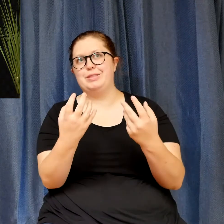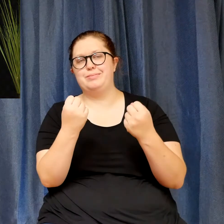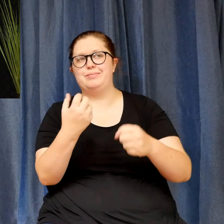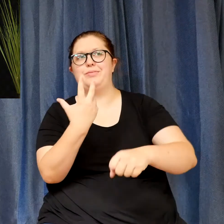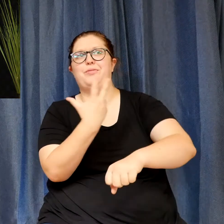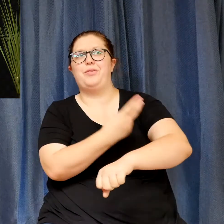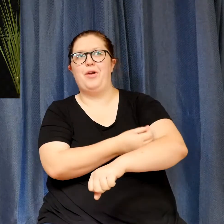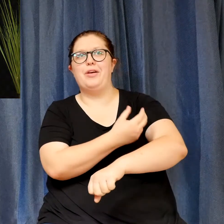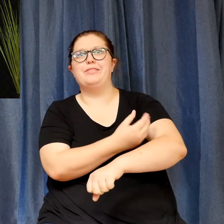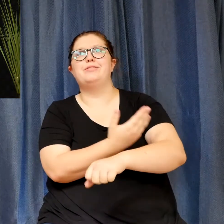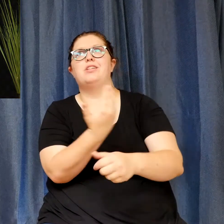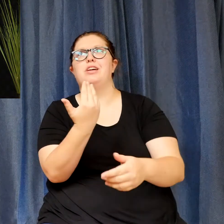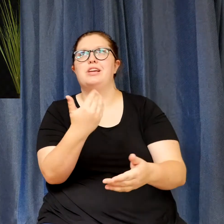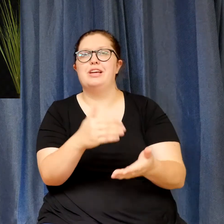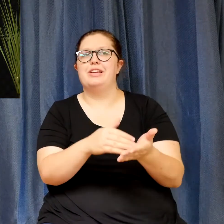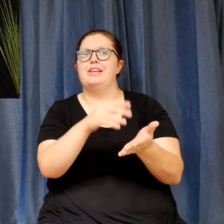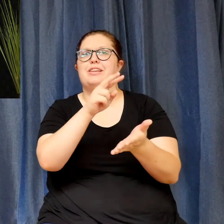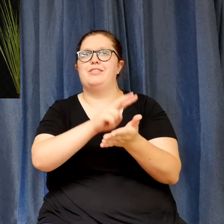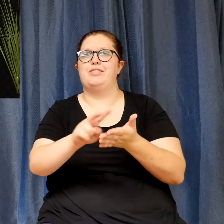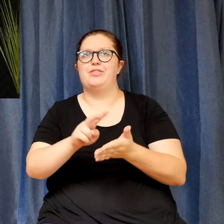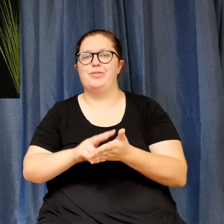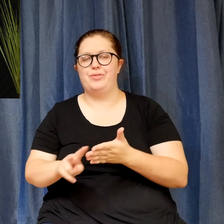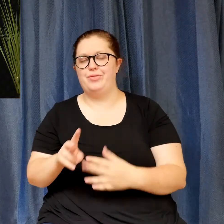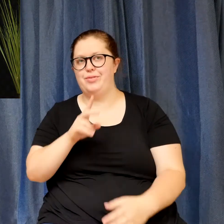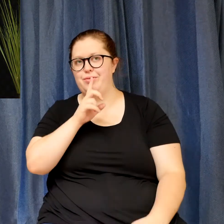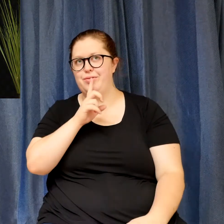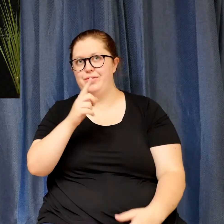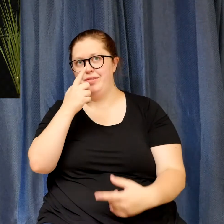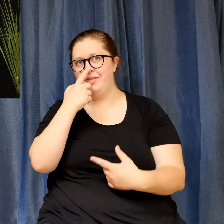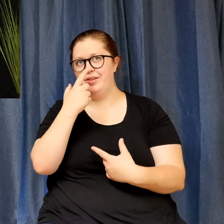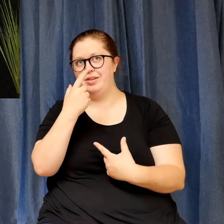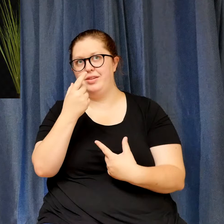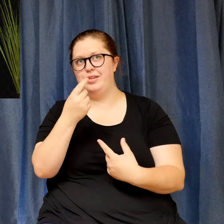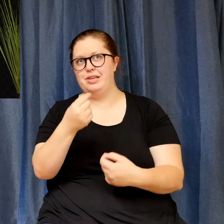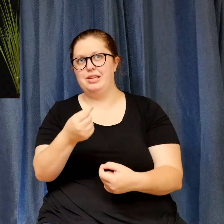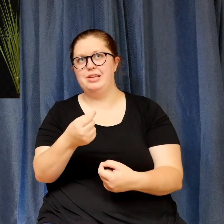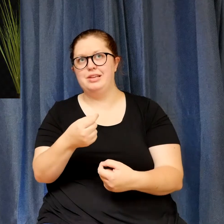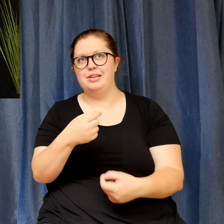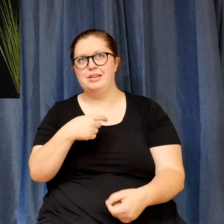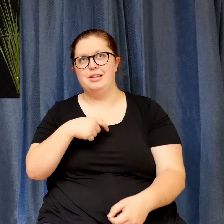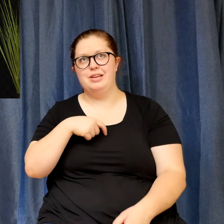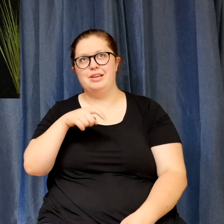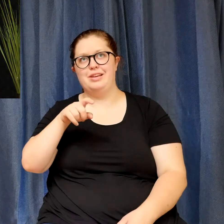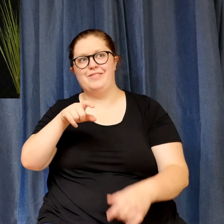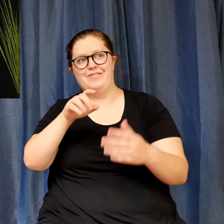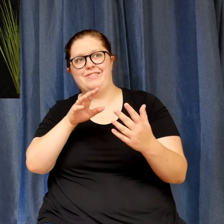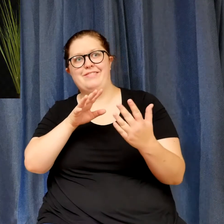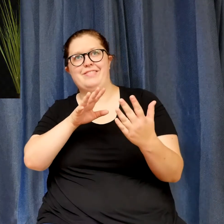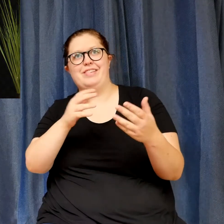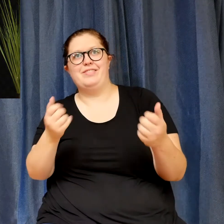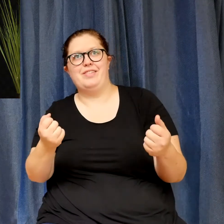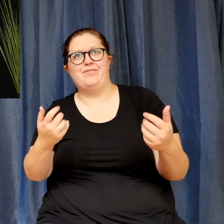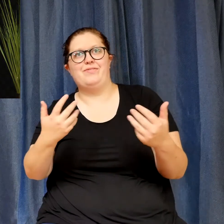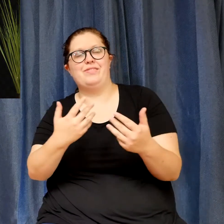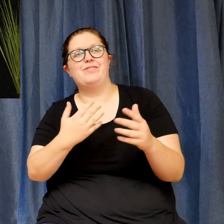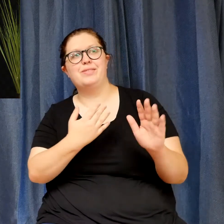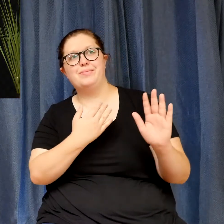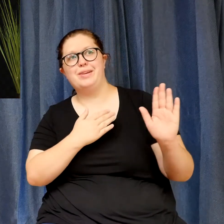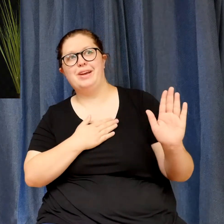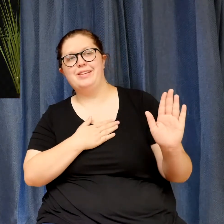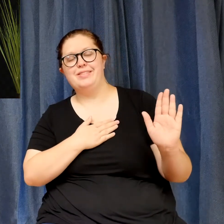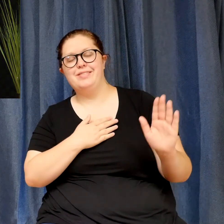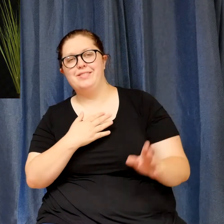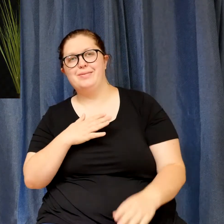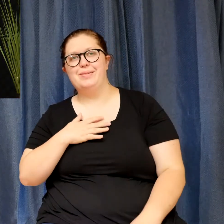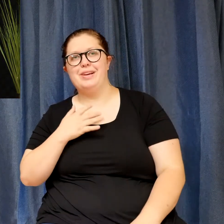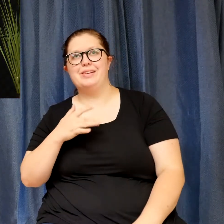of shots every other week was very interesting to get over myself, have compassion for